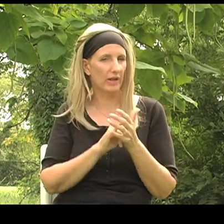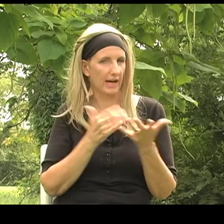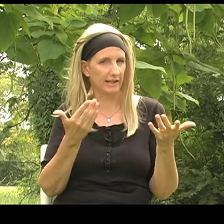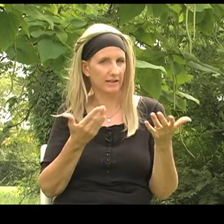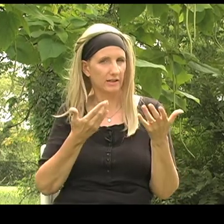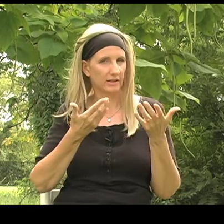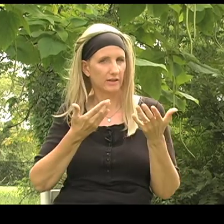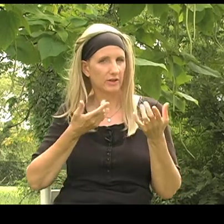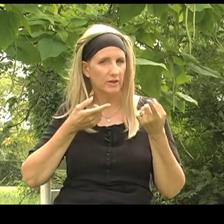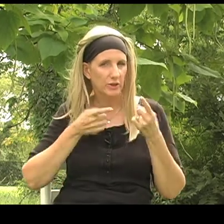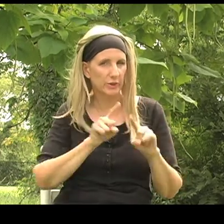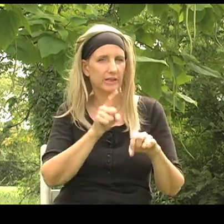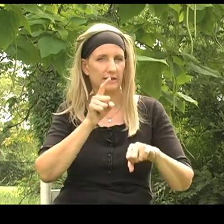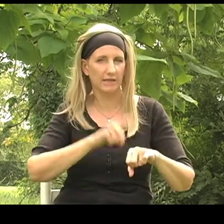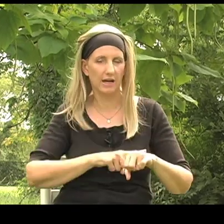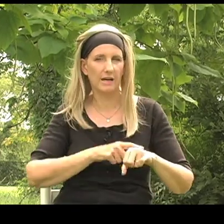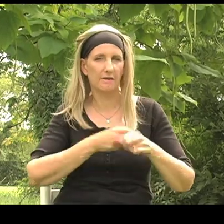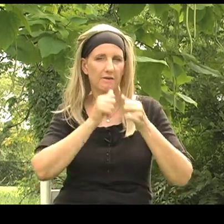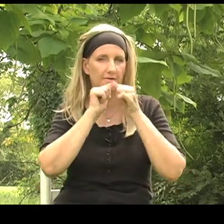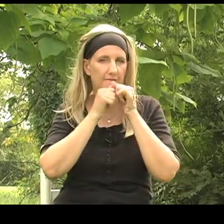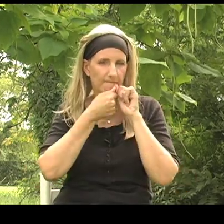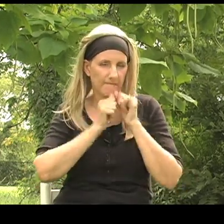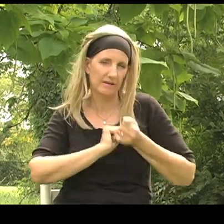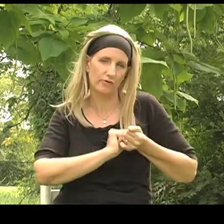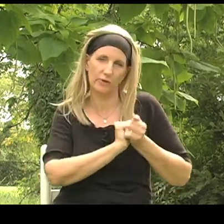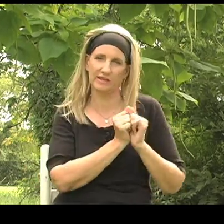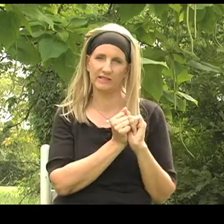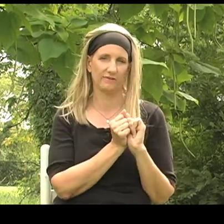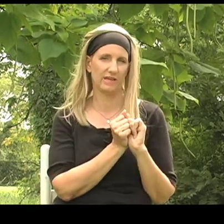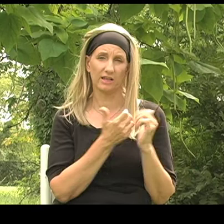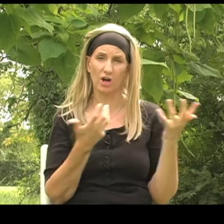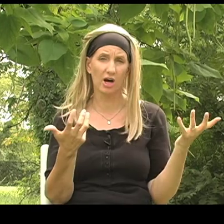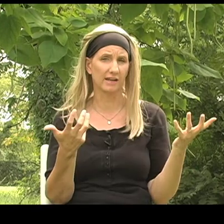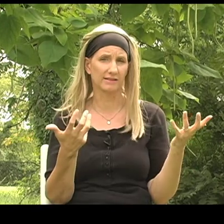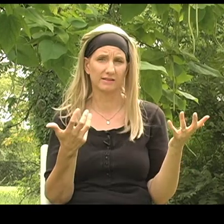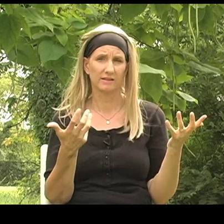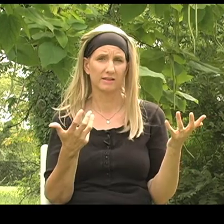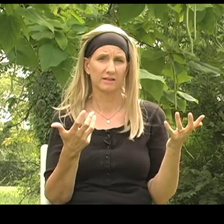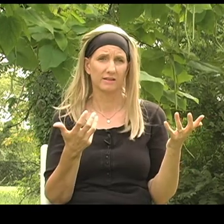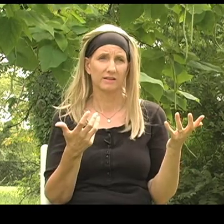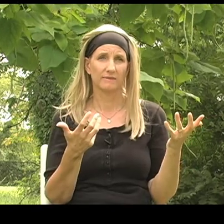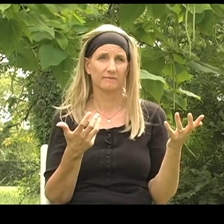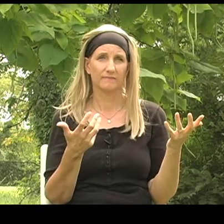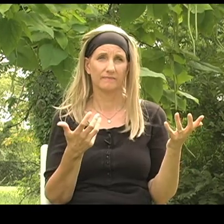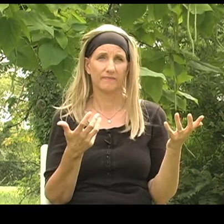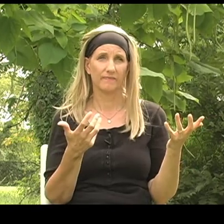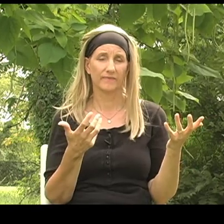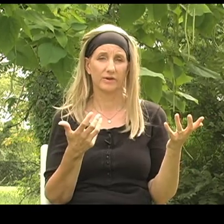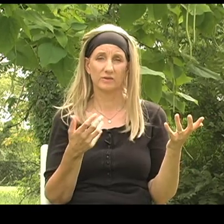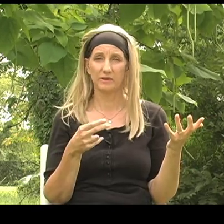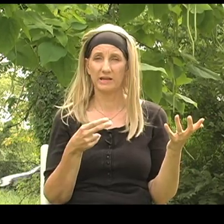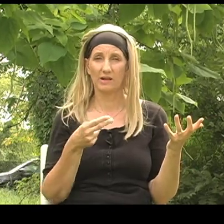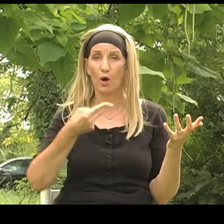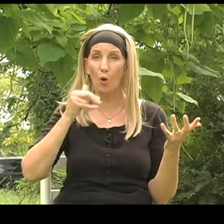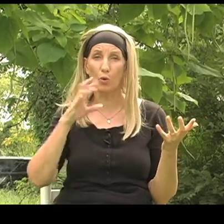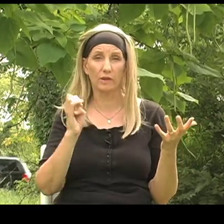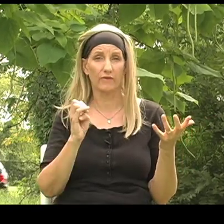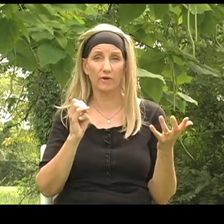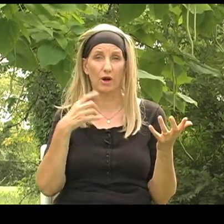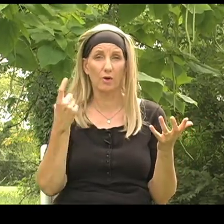that, during the time of grief and loss, there's been a hole, and there'll always